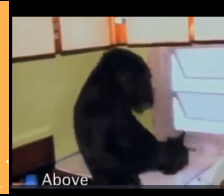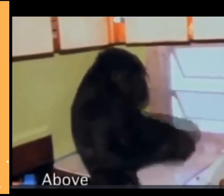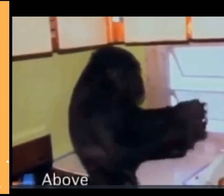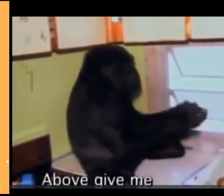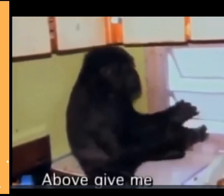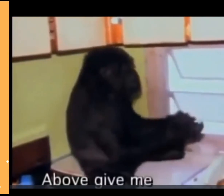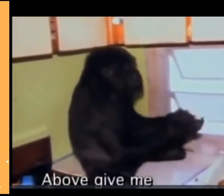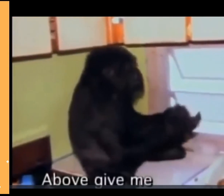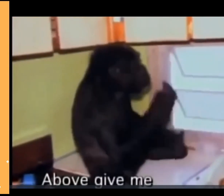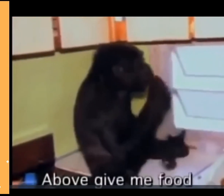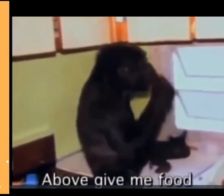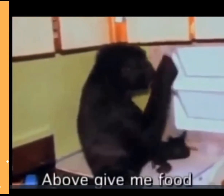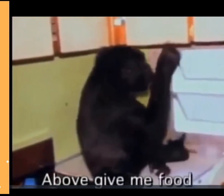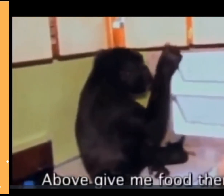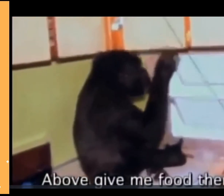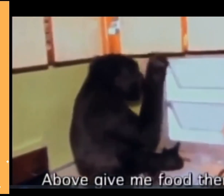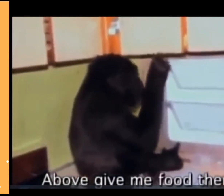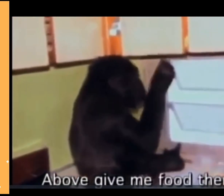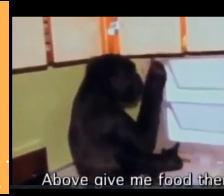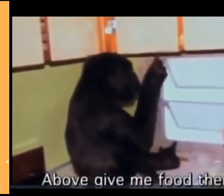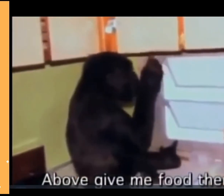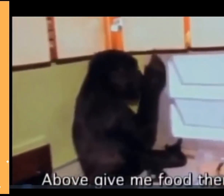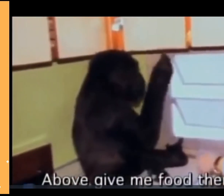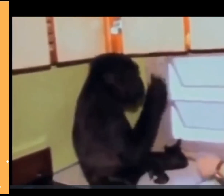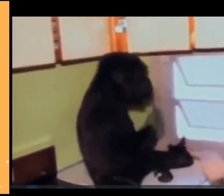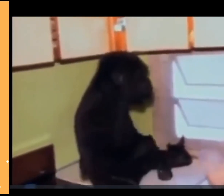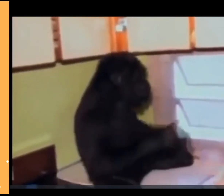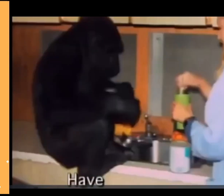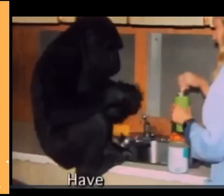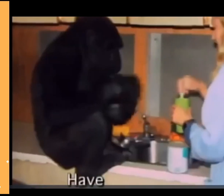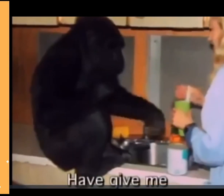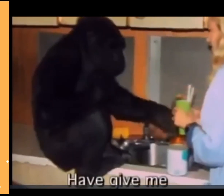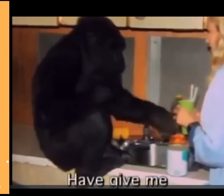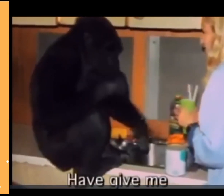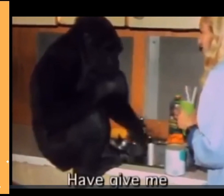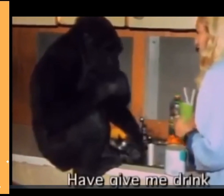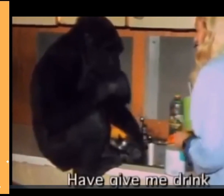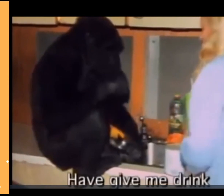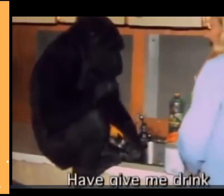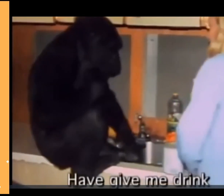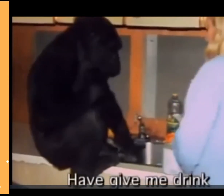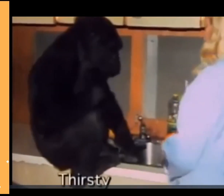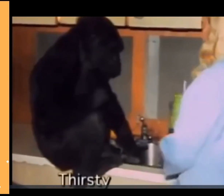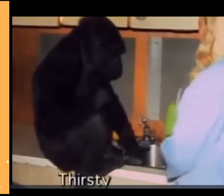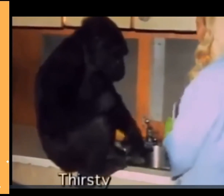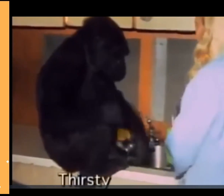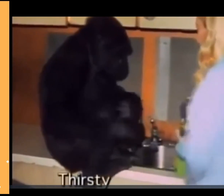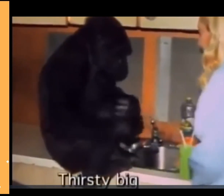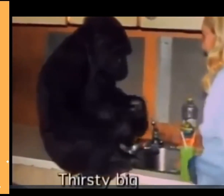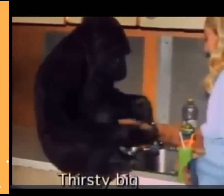strides and national news. Penny was happy to report the little five-year-old could not only talk, but